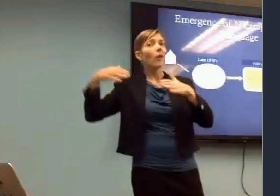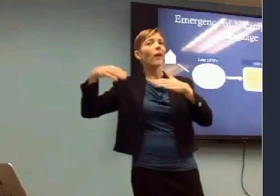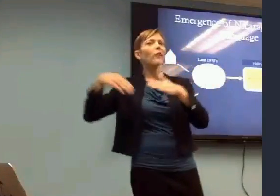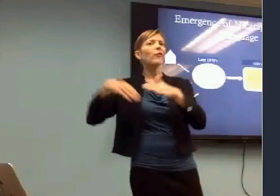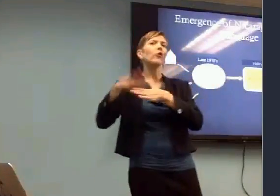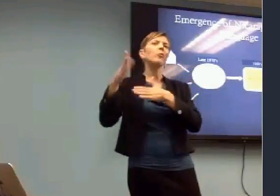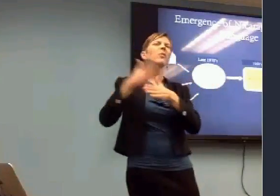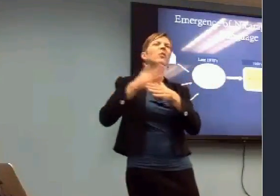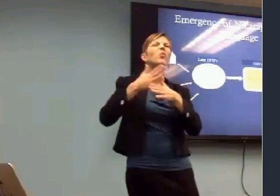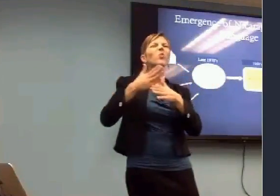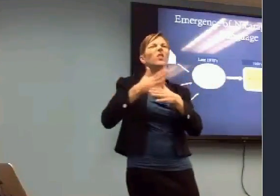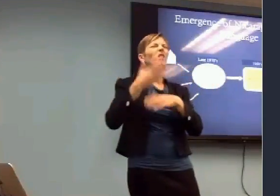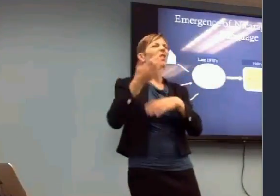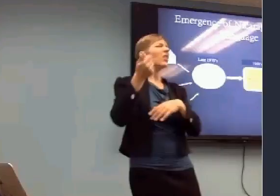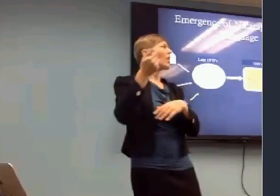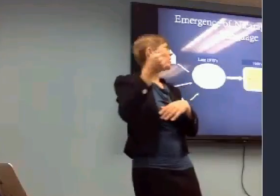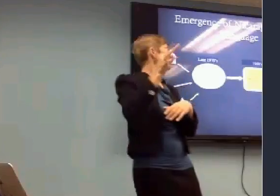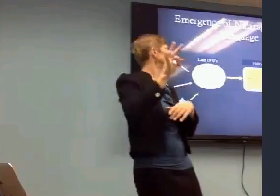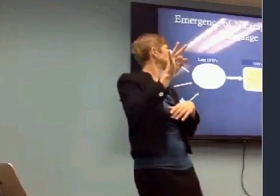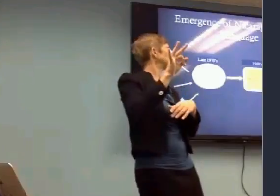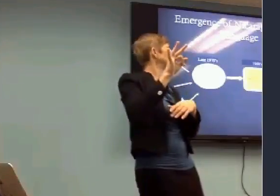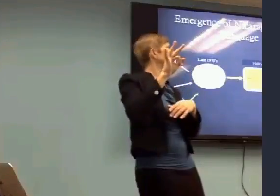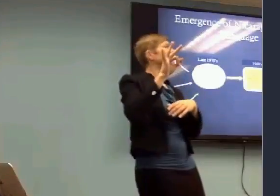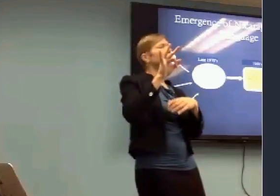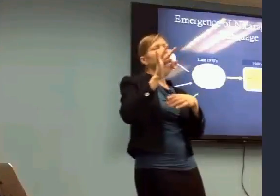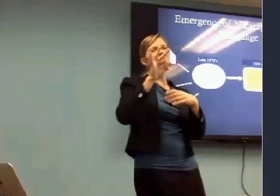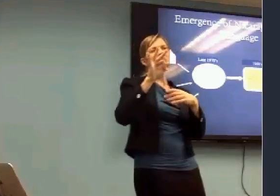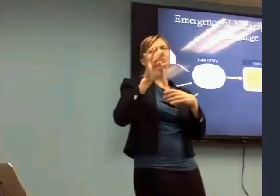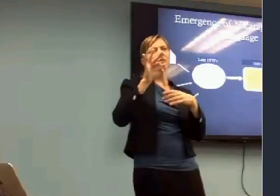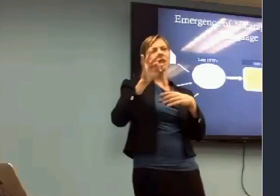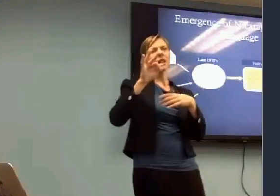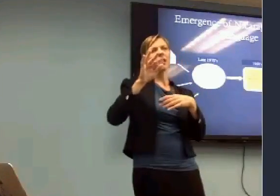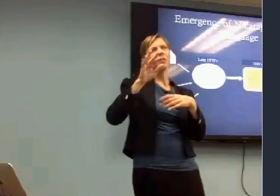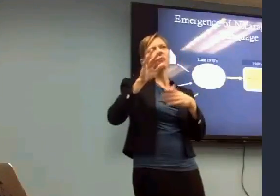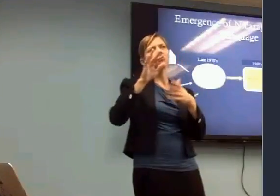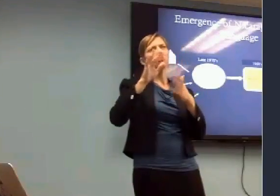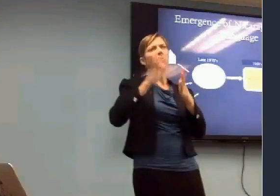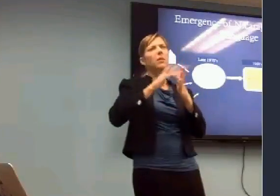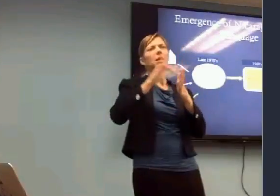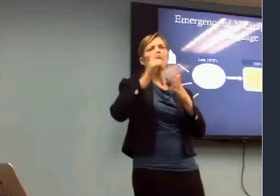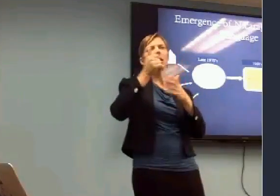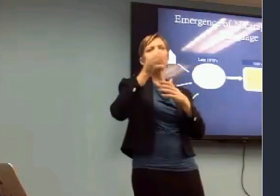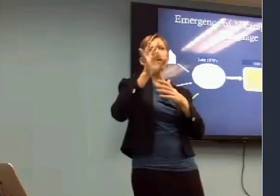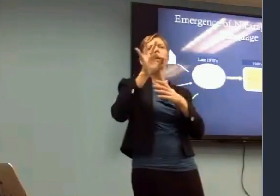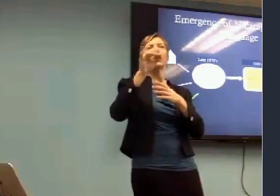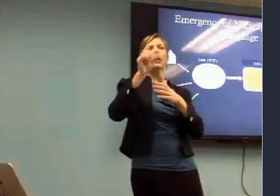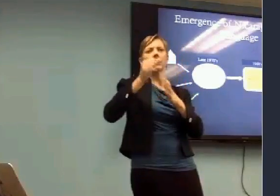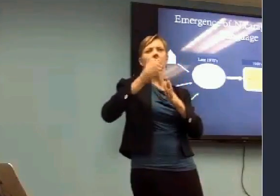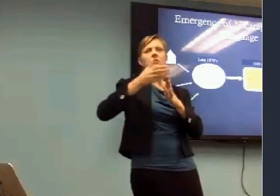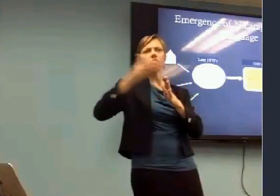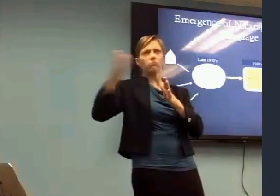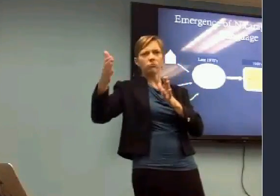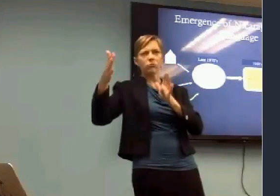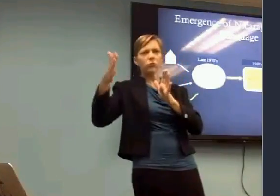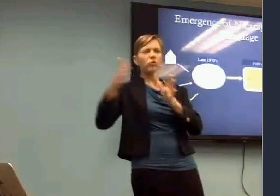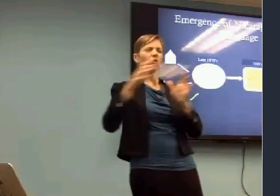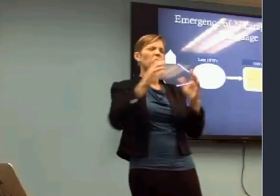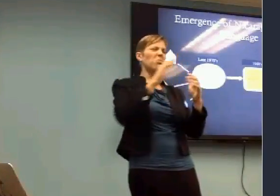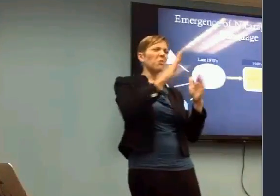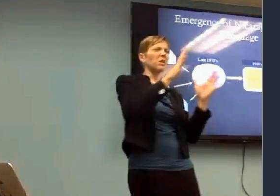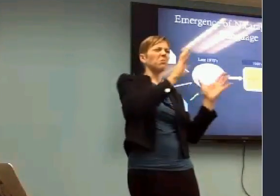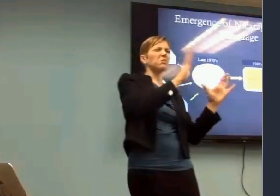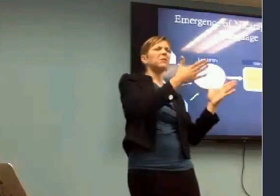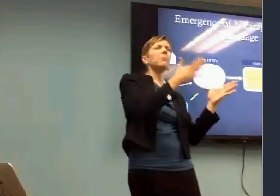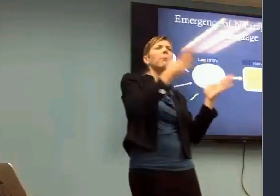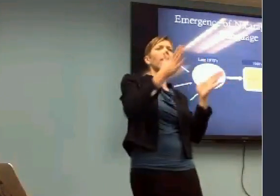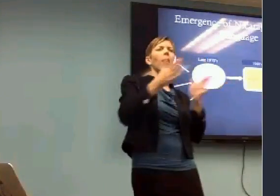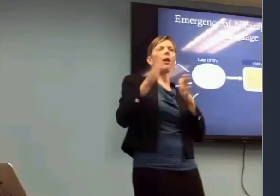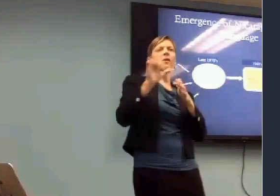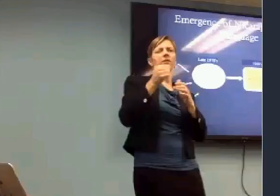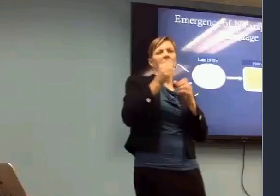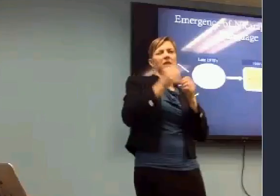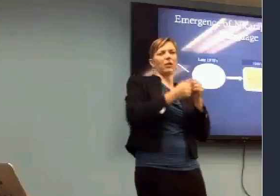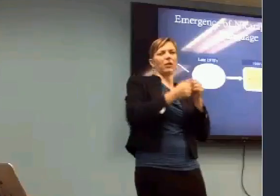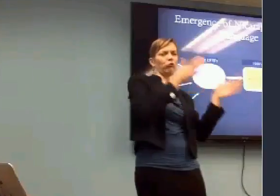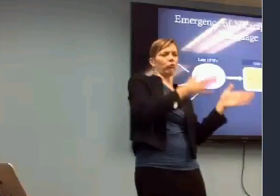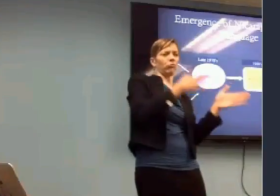language. Then the third cohort entered between the mid-1990s for a 10-year